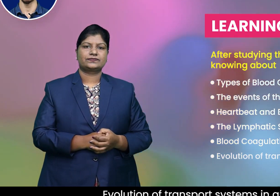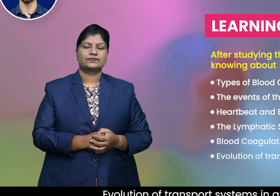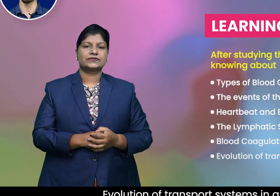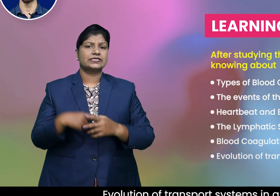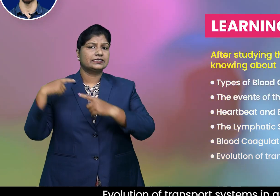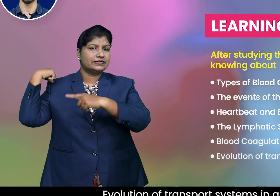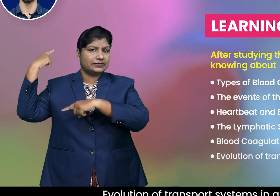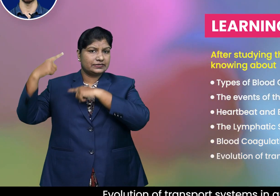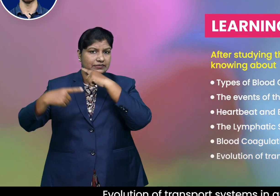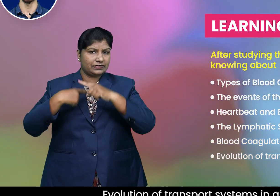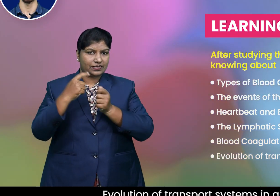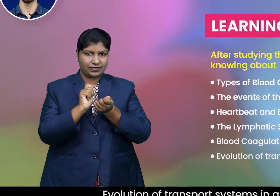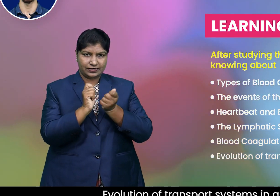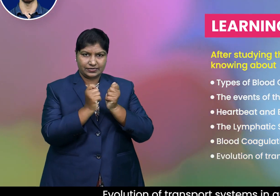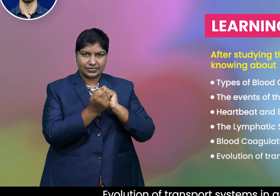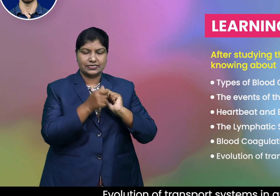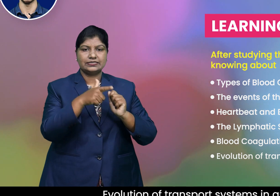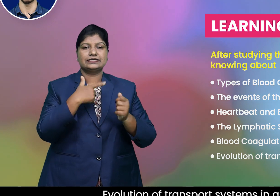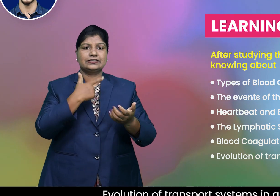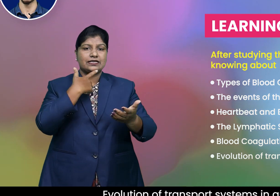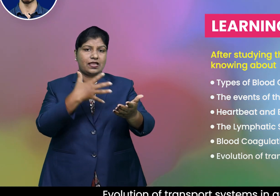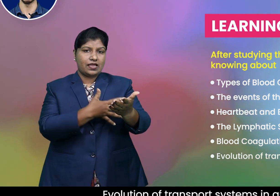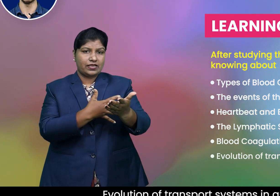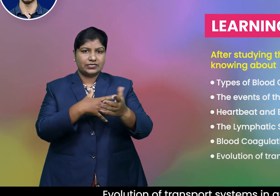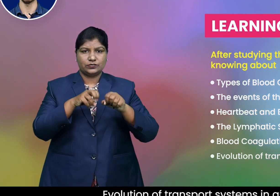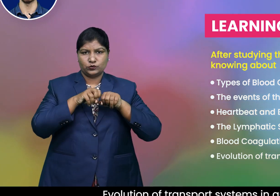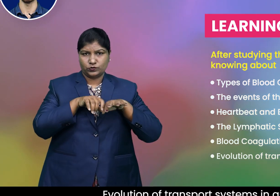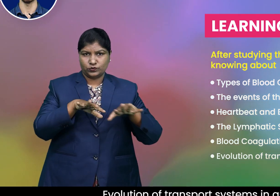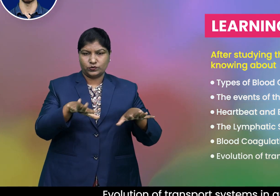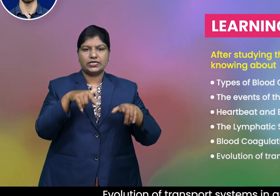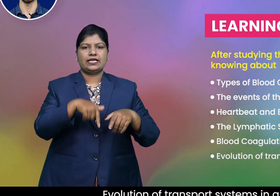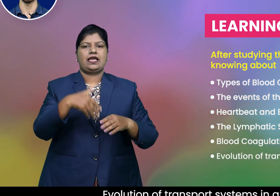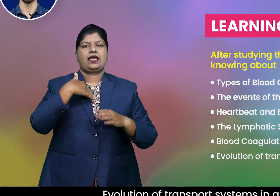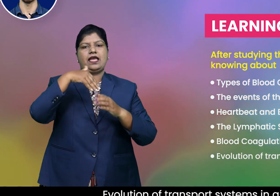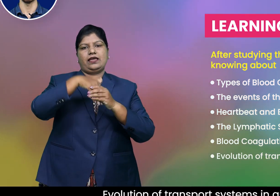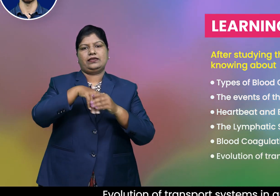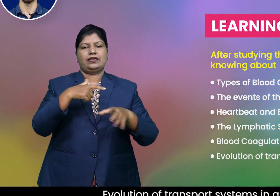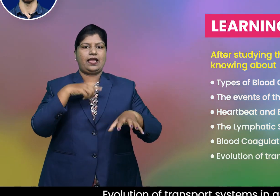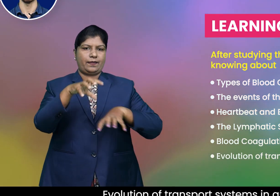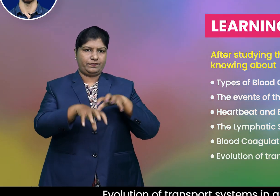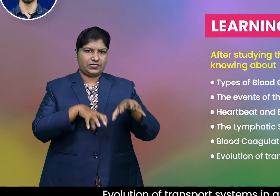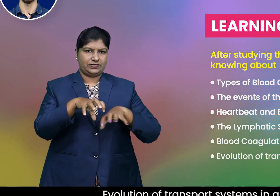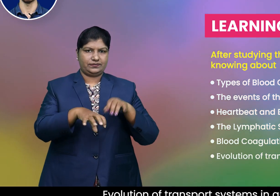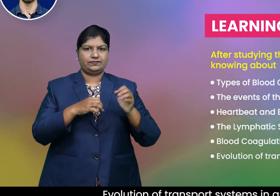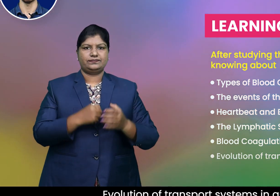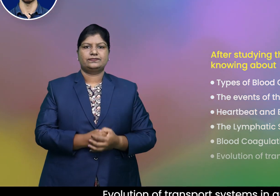evolution of transport systems in animals.